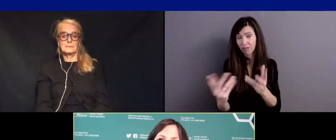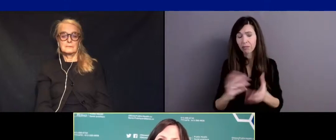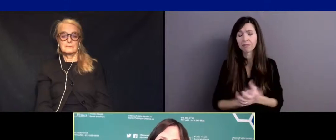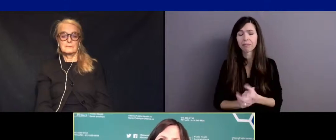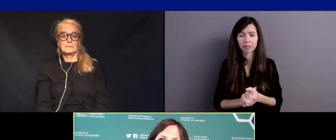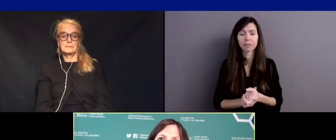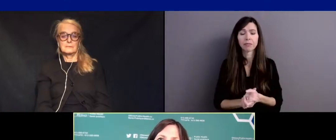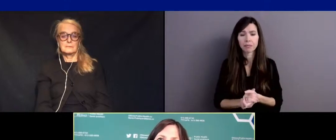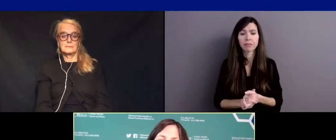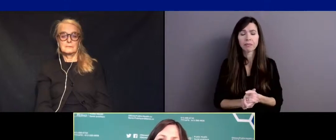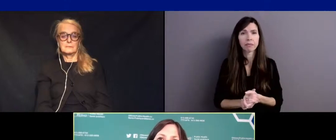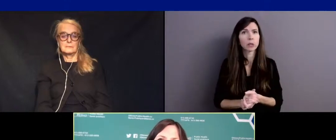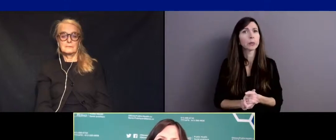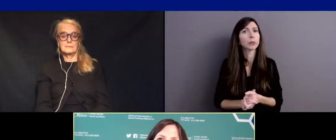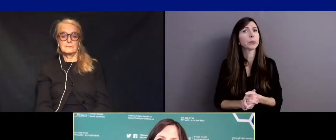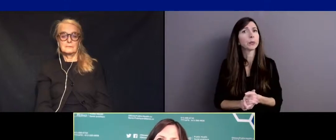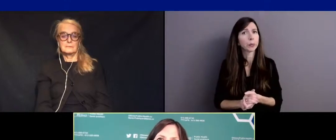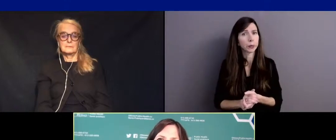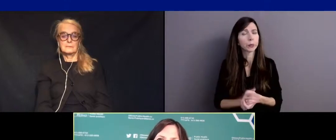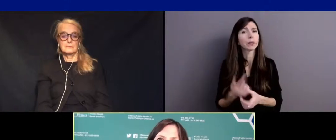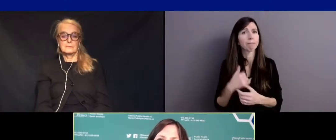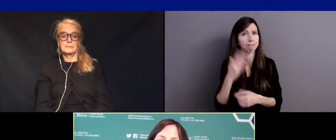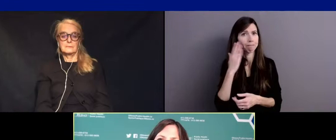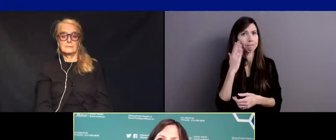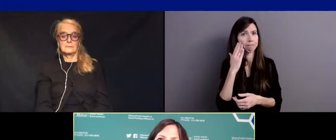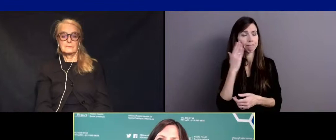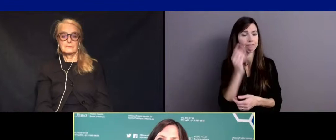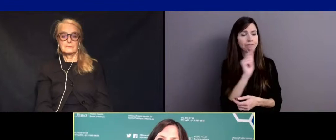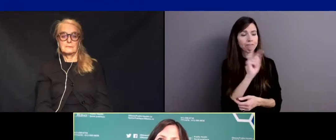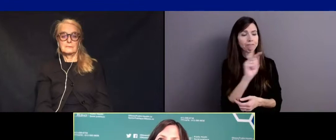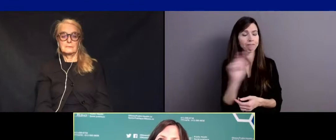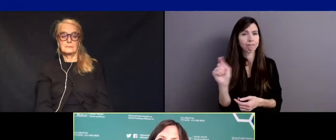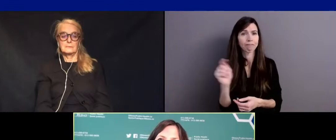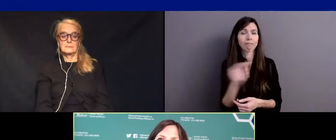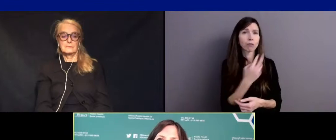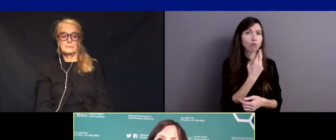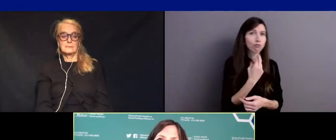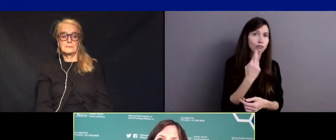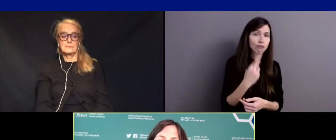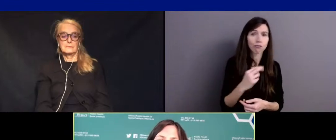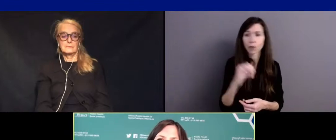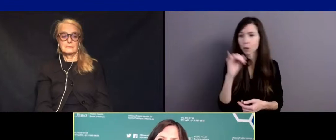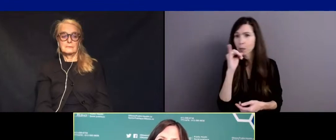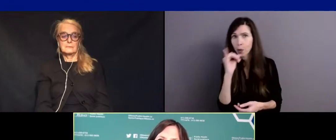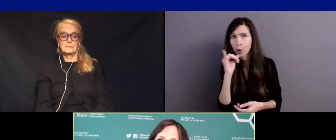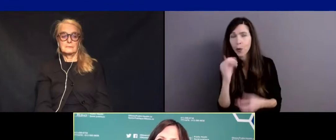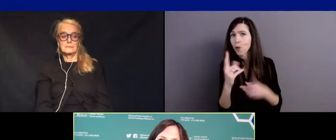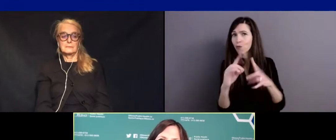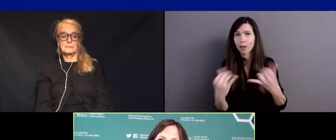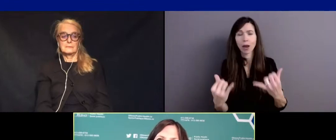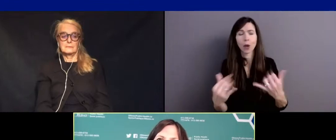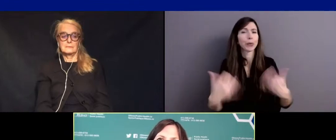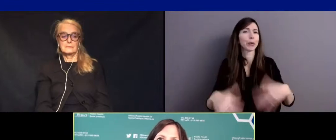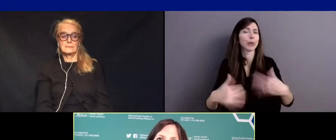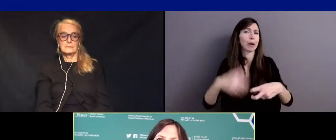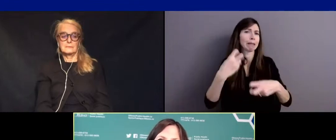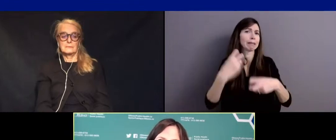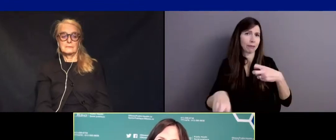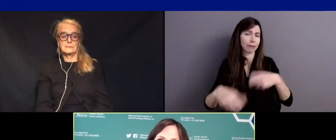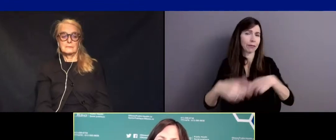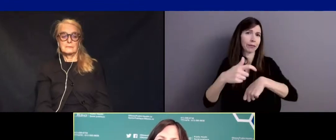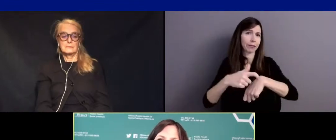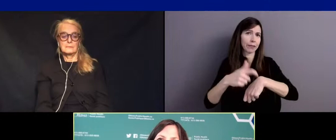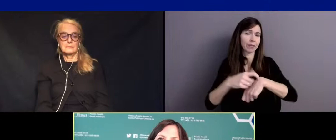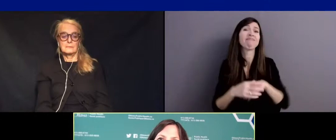how difficult it is for restaurants and bars right now, trying to get by with business that can't